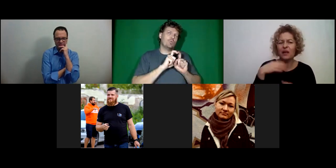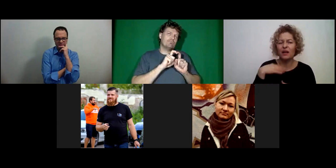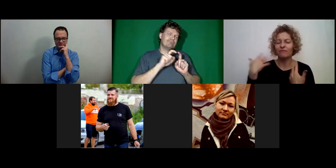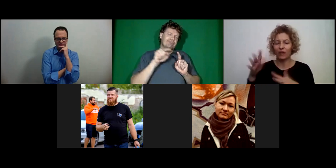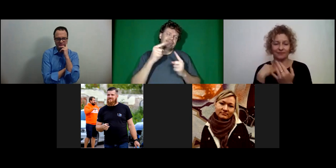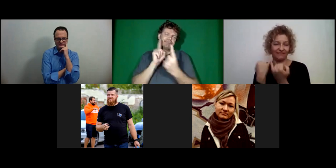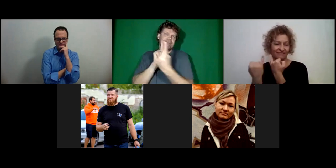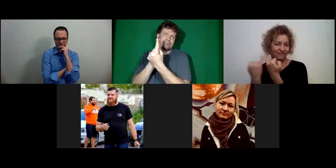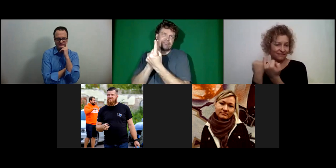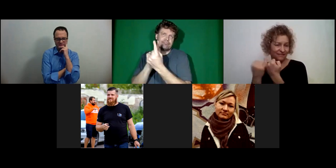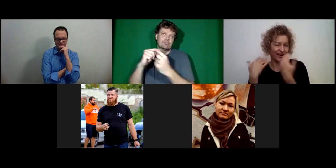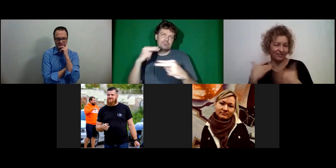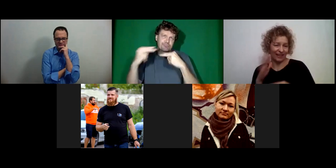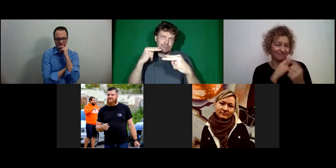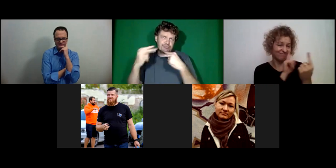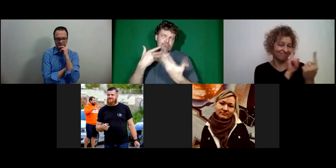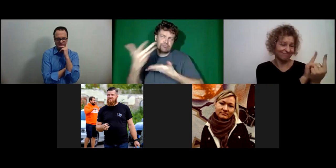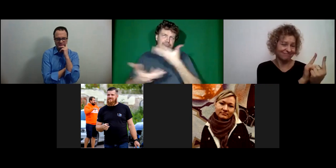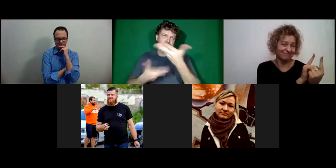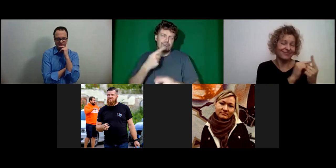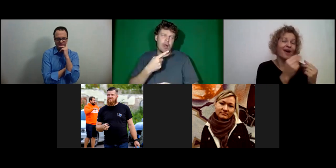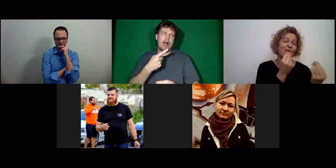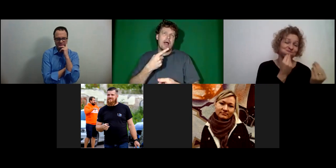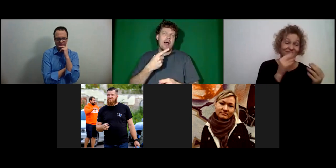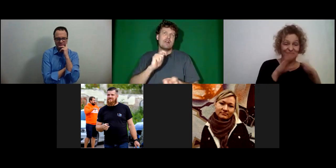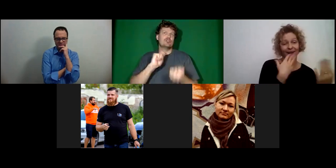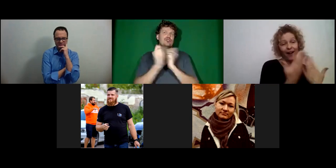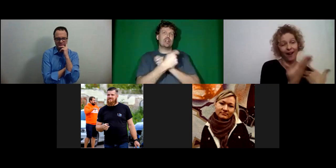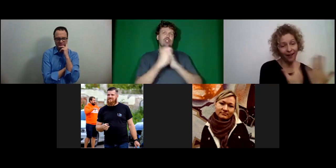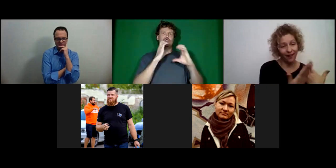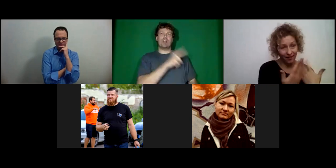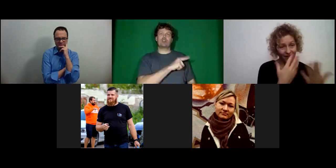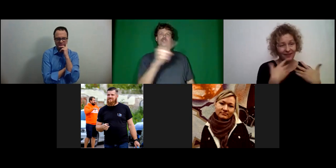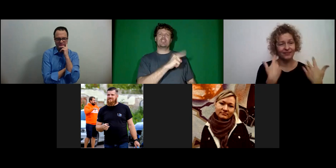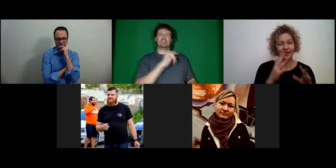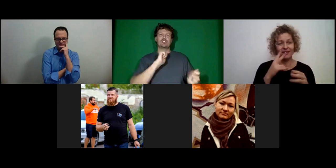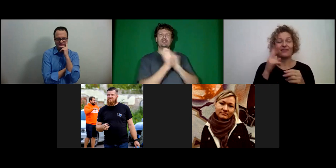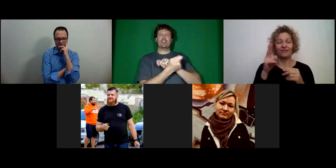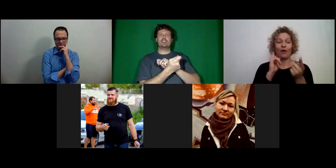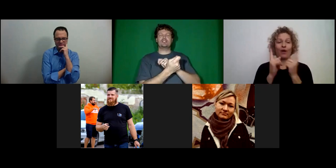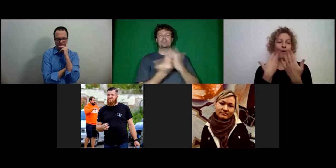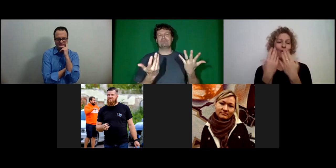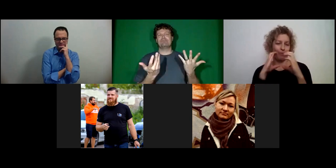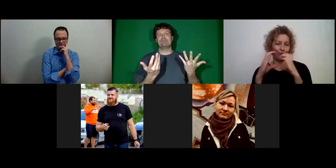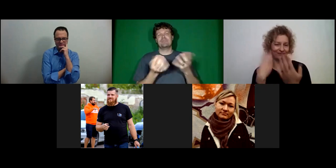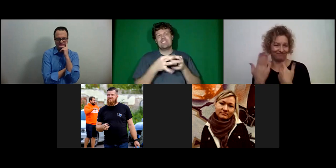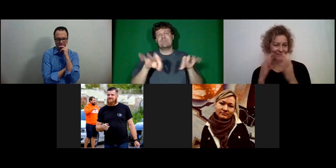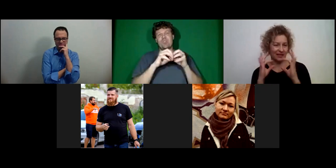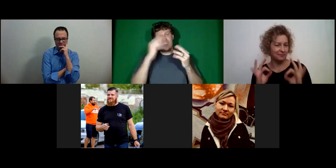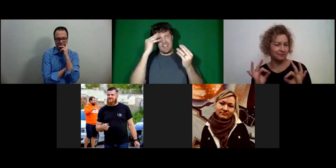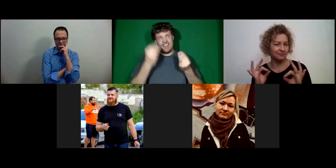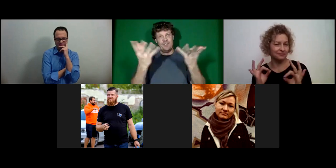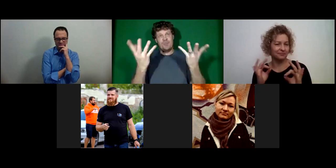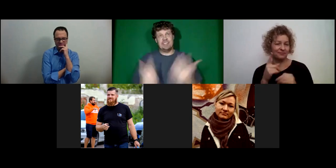And then he also noticed that this friend of his, he doesn't speak anymore and he